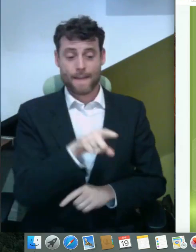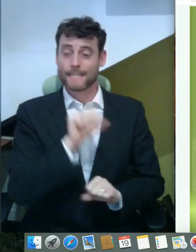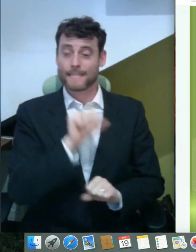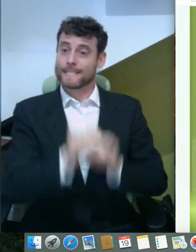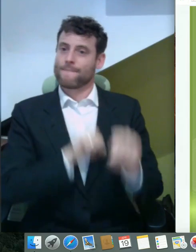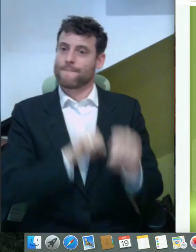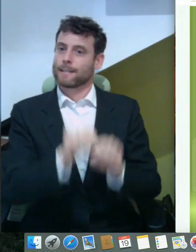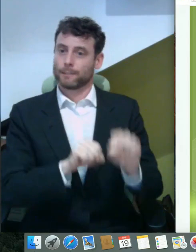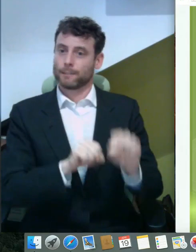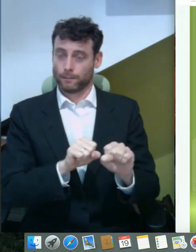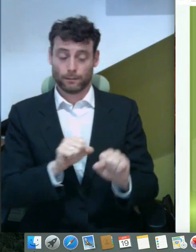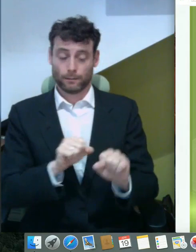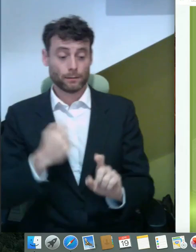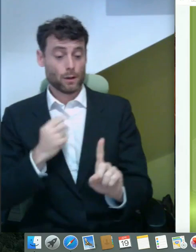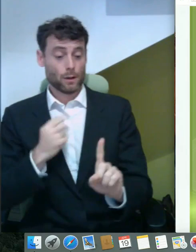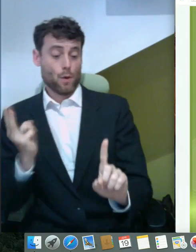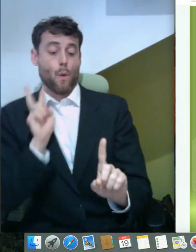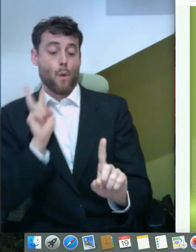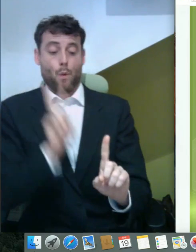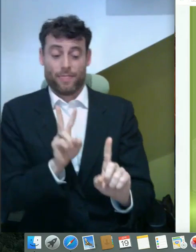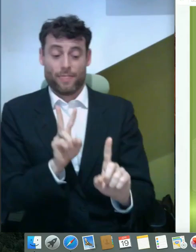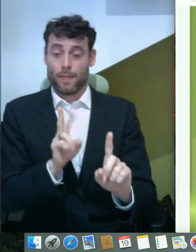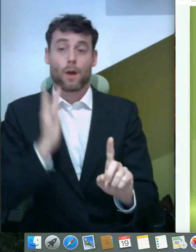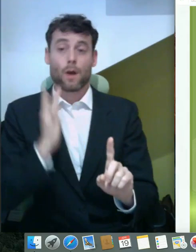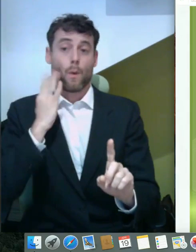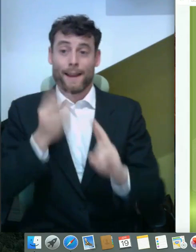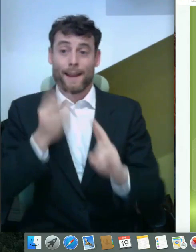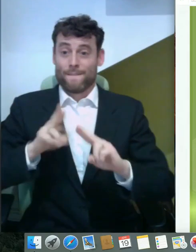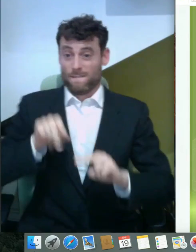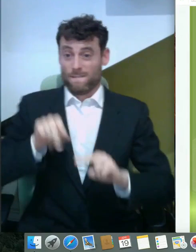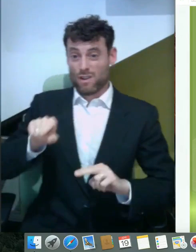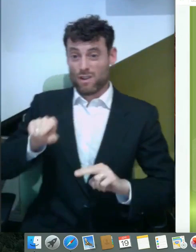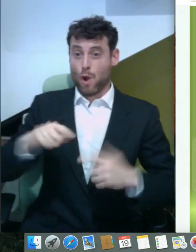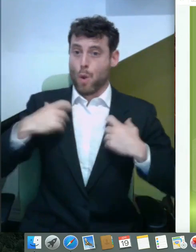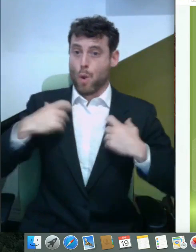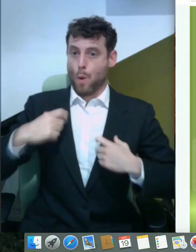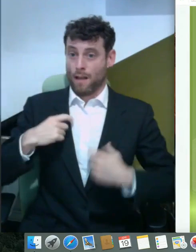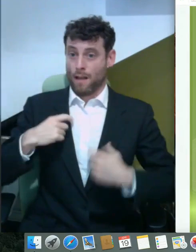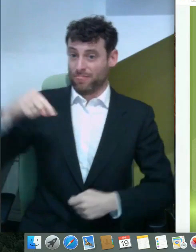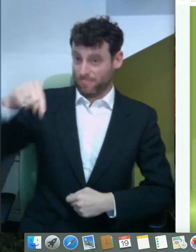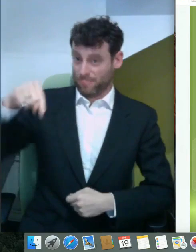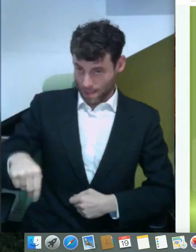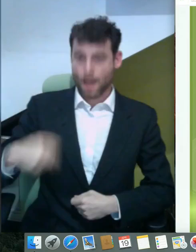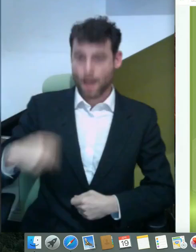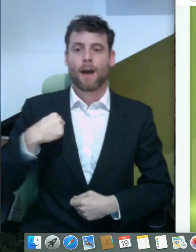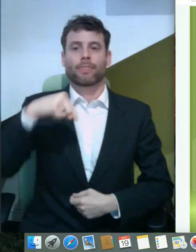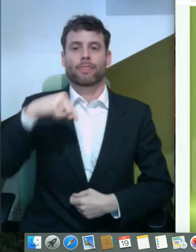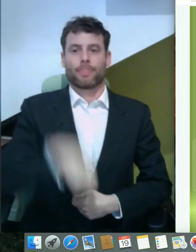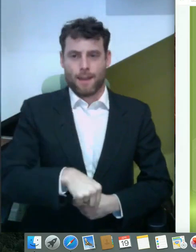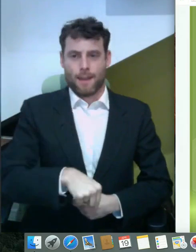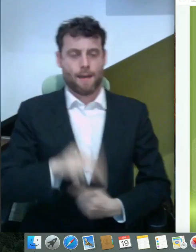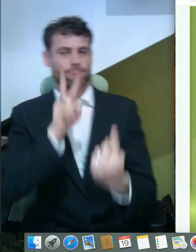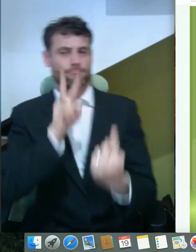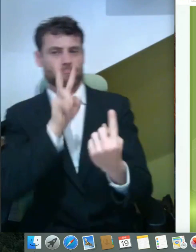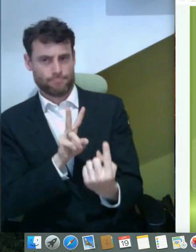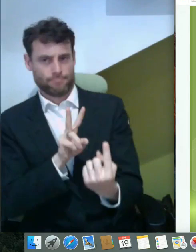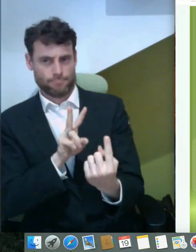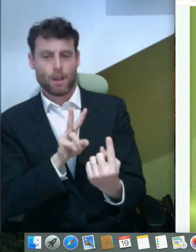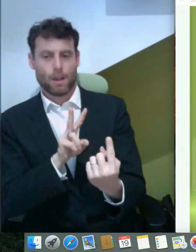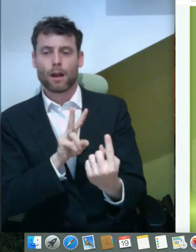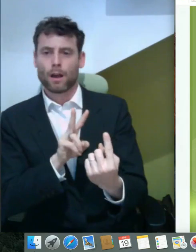should only be present with the deaf client if the client's lawyer is also present, so as to